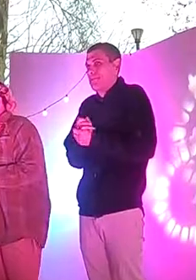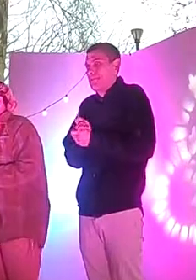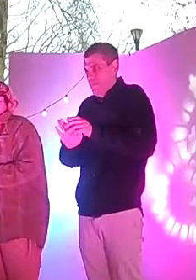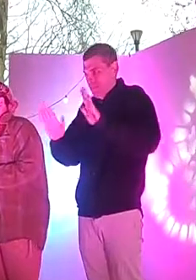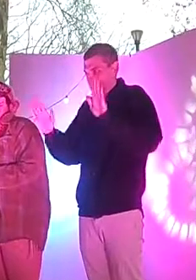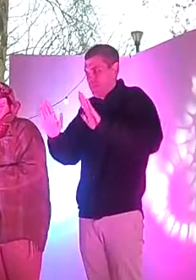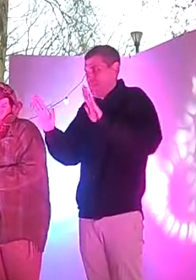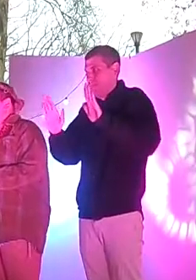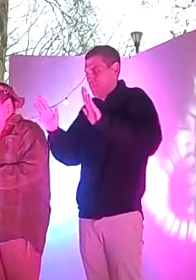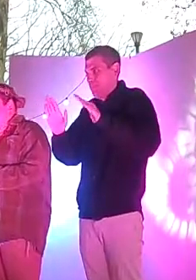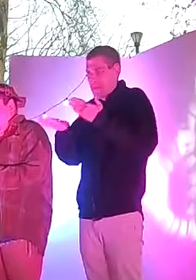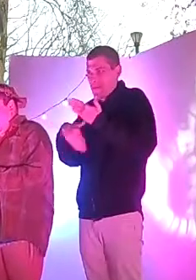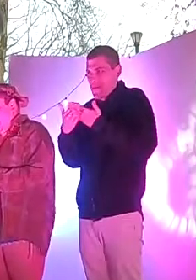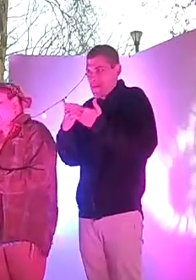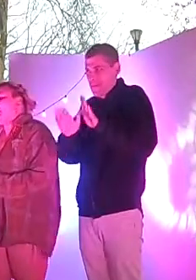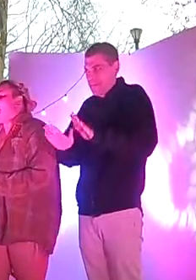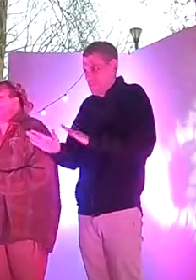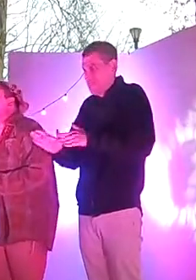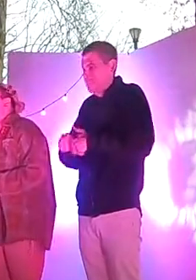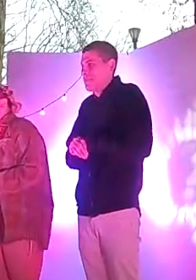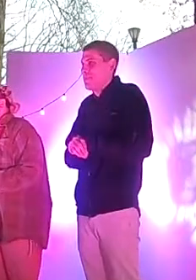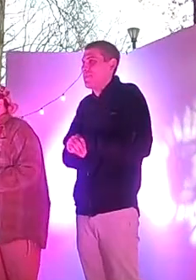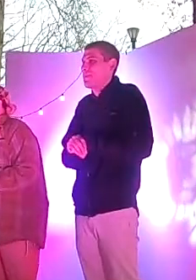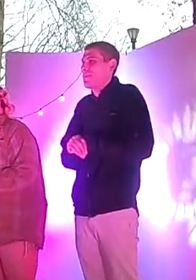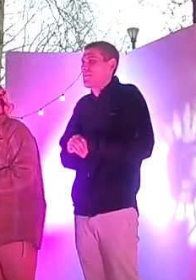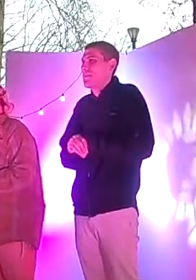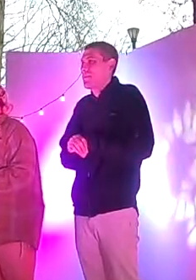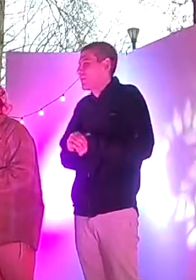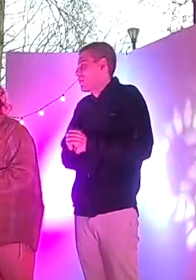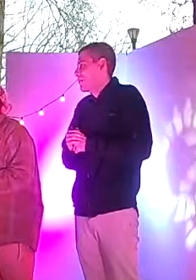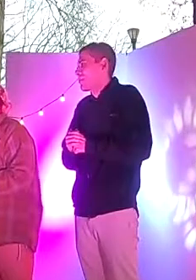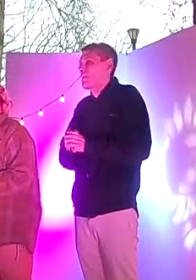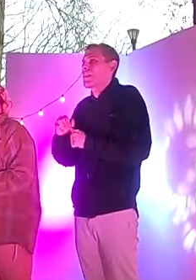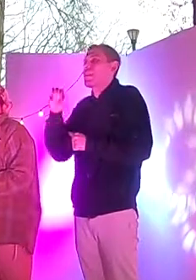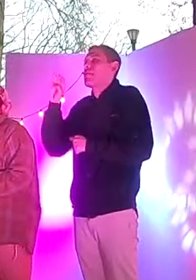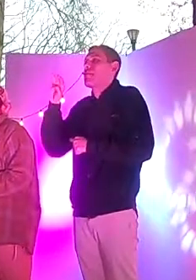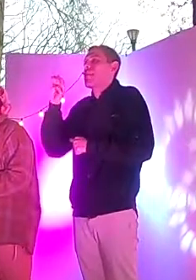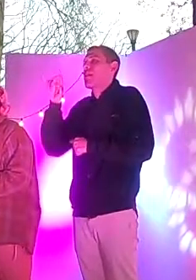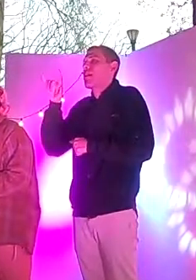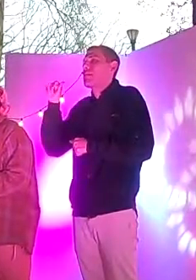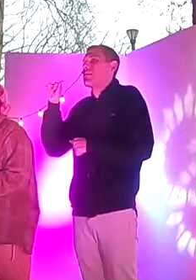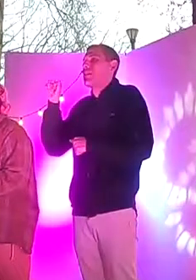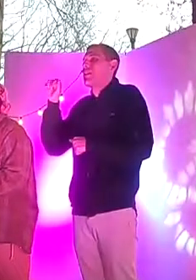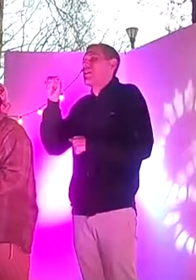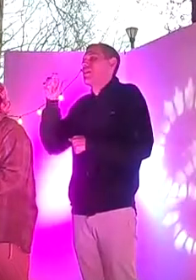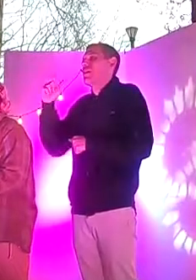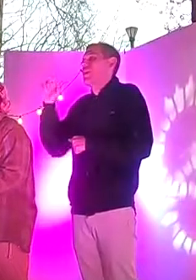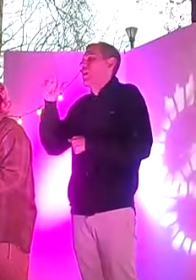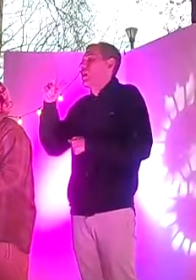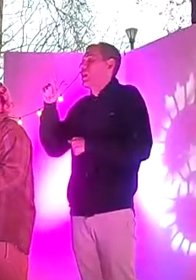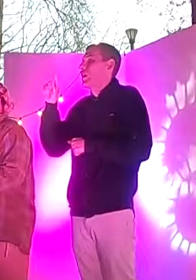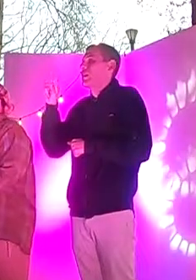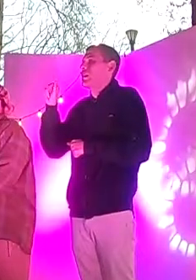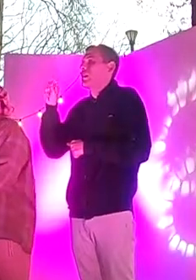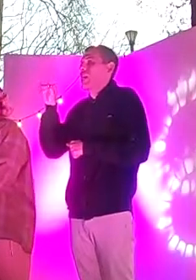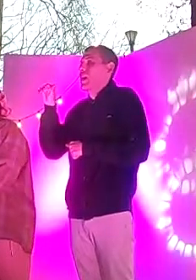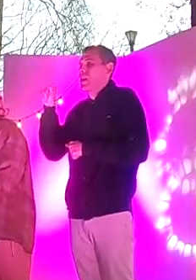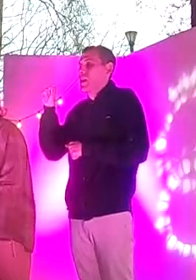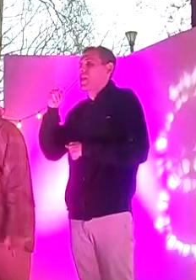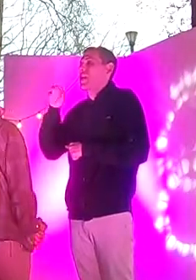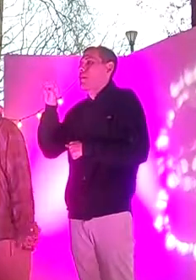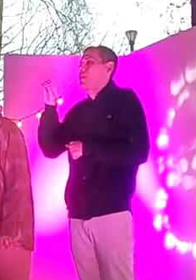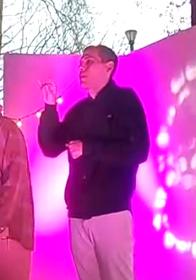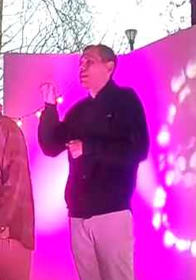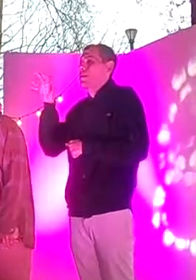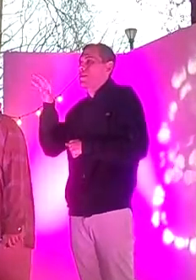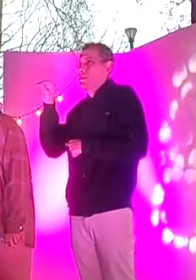Hi y'all, my name is Melissa Gesaya Fifita. I